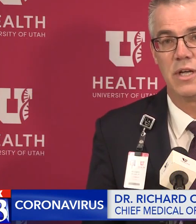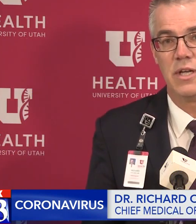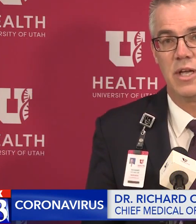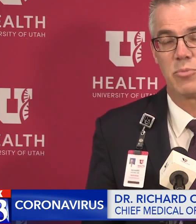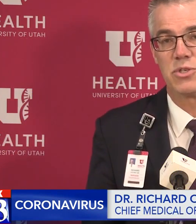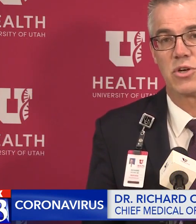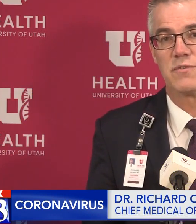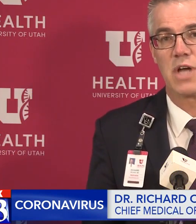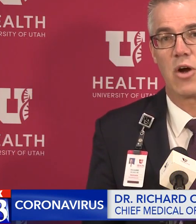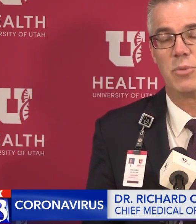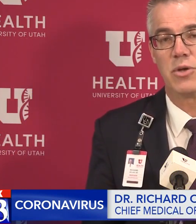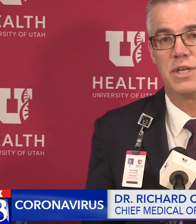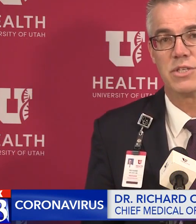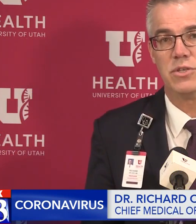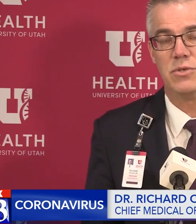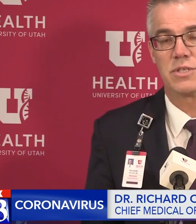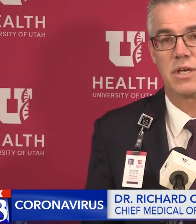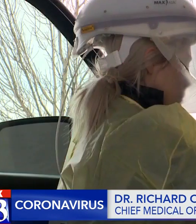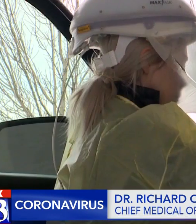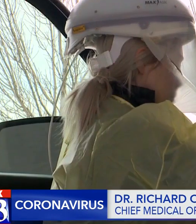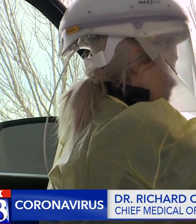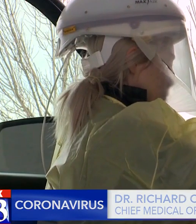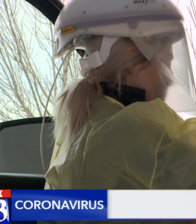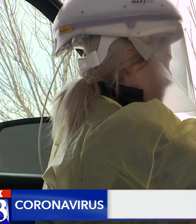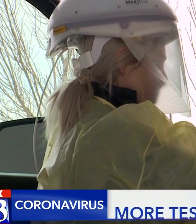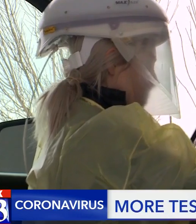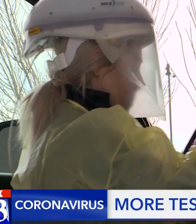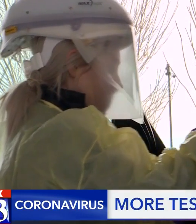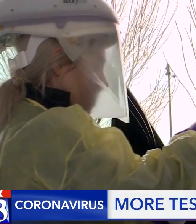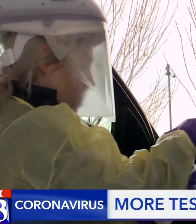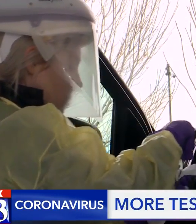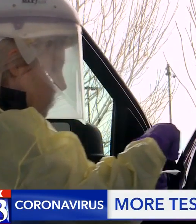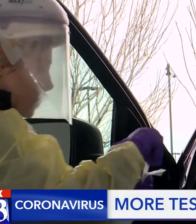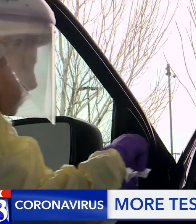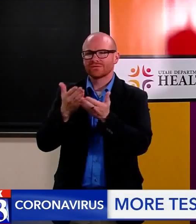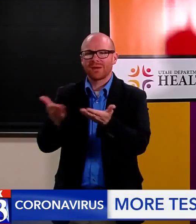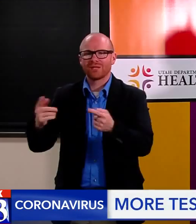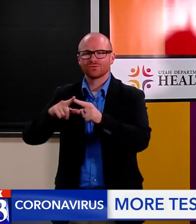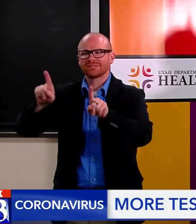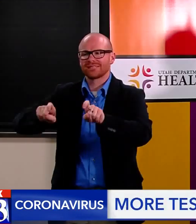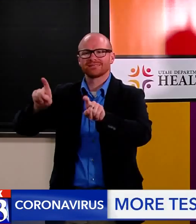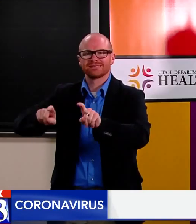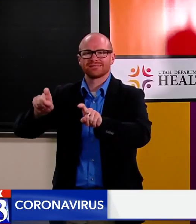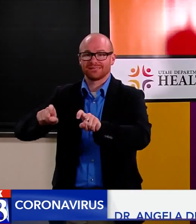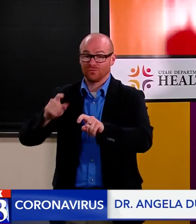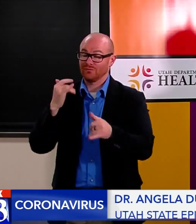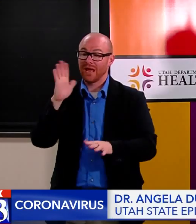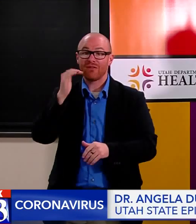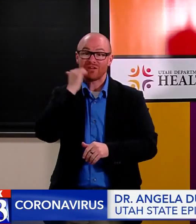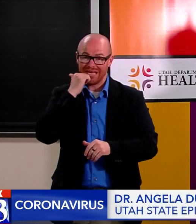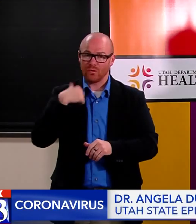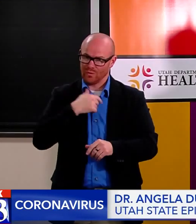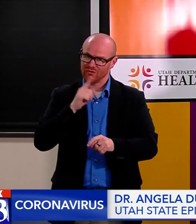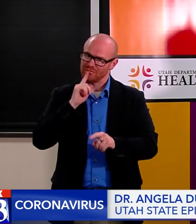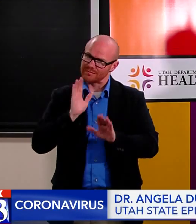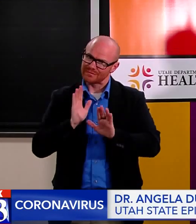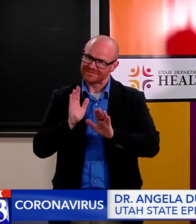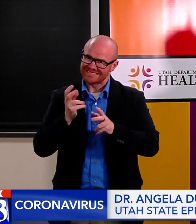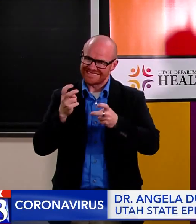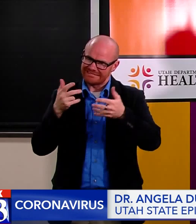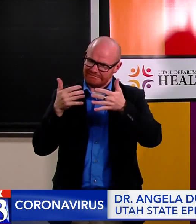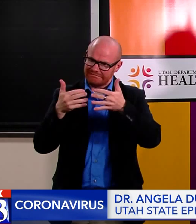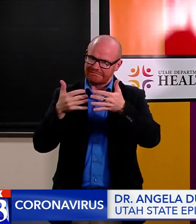car. It preserves our ability to use a smaller amount of personal protective equipment. We're pushing our limits every day in terms of the